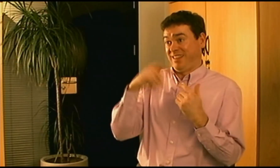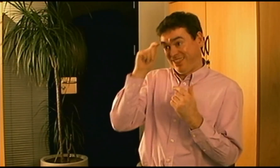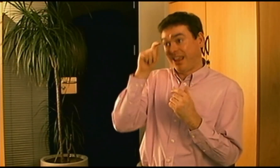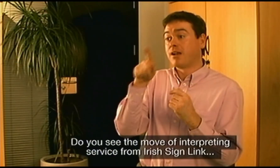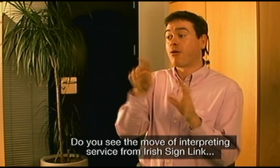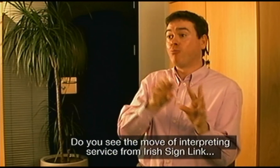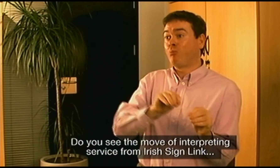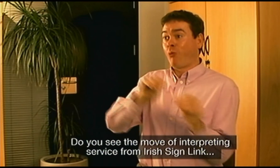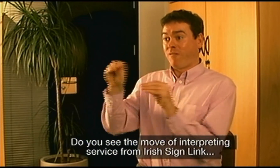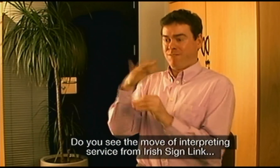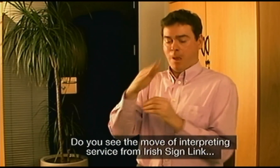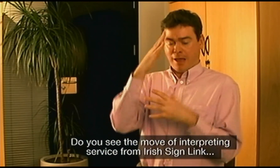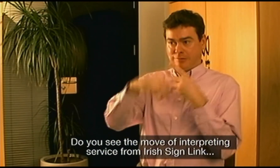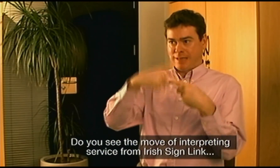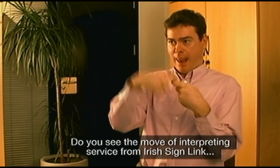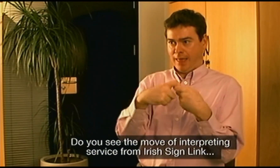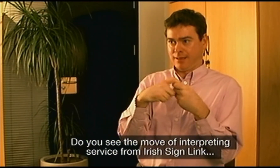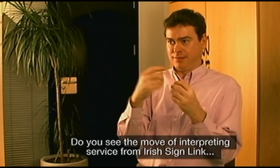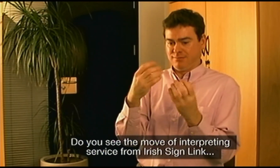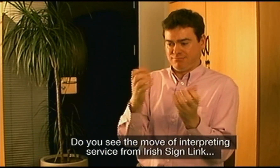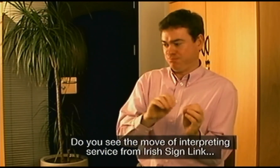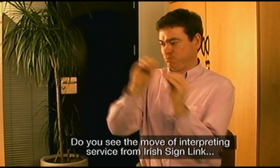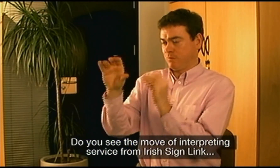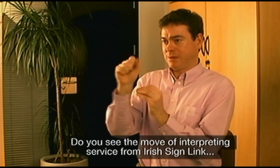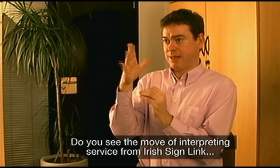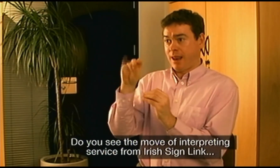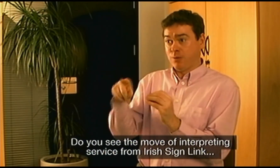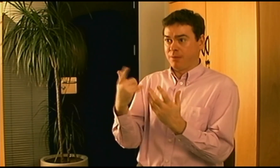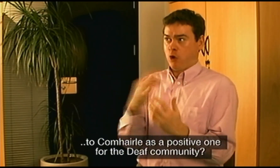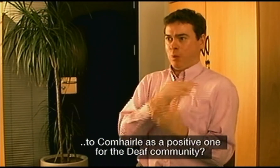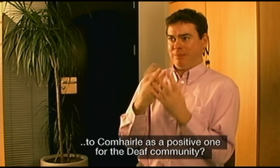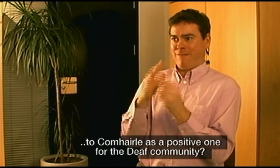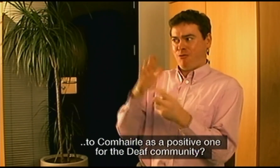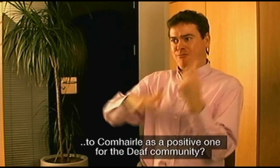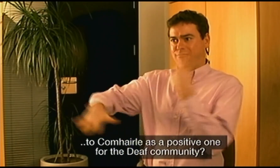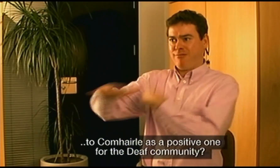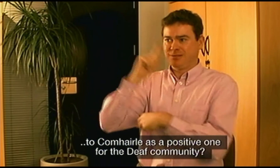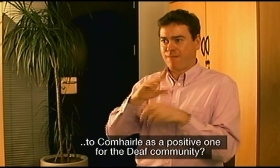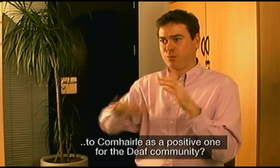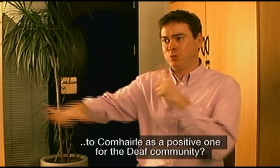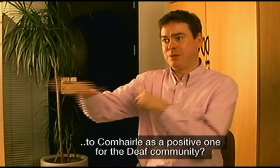Do you see the move of interpreting services from Irish Sign Link to Corla as a positive one for the deaf